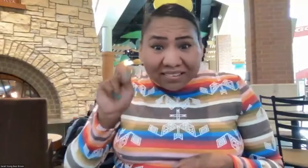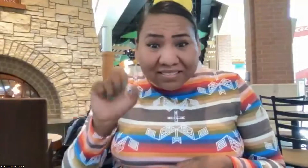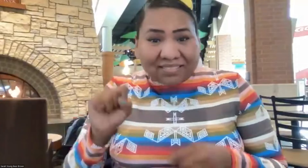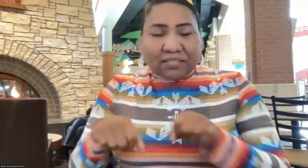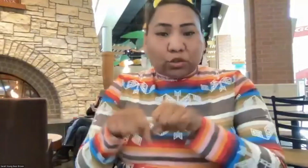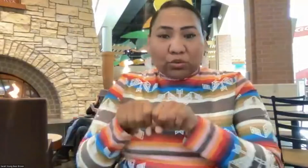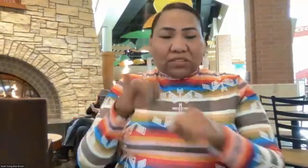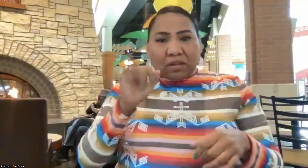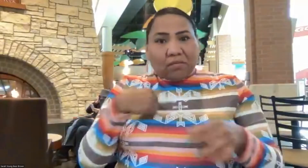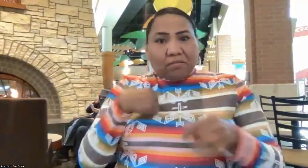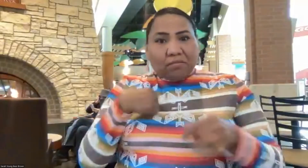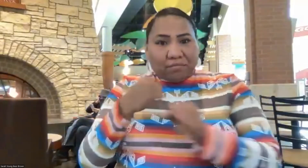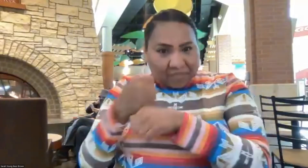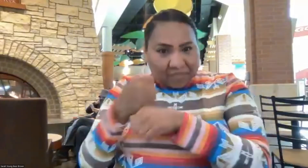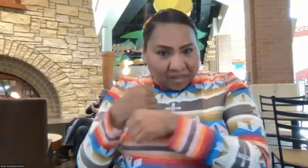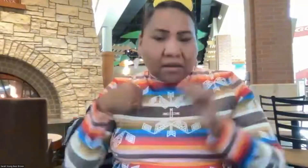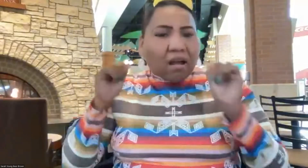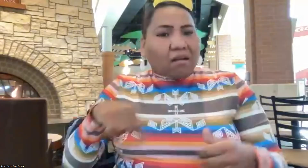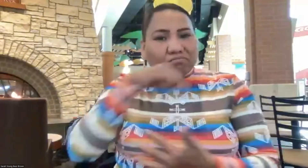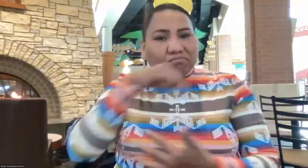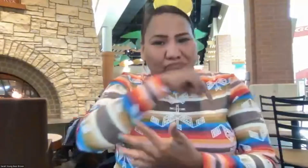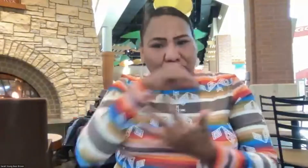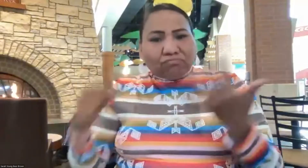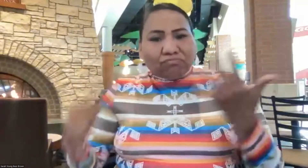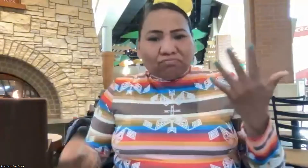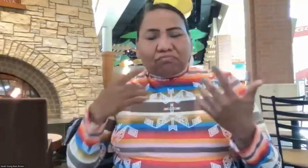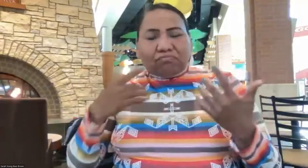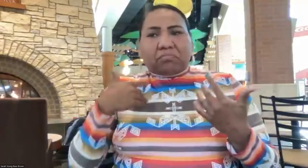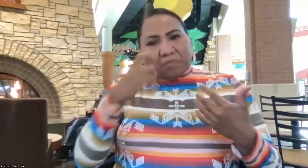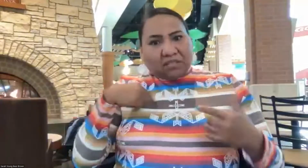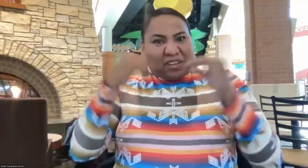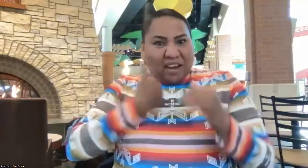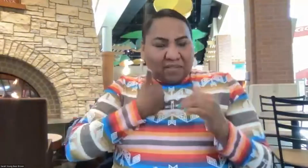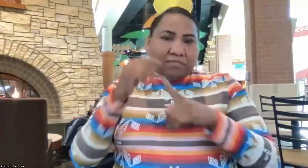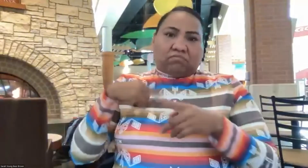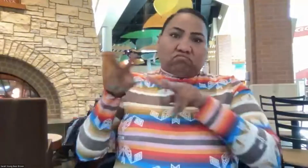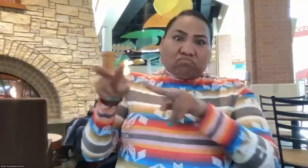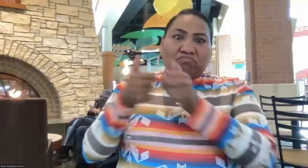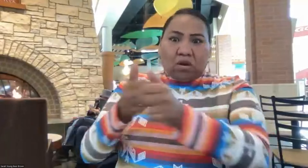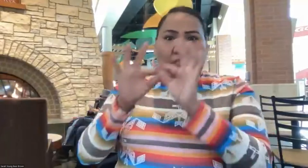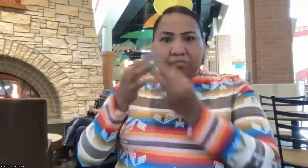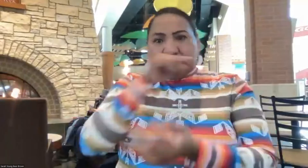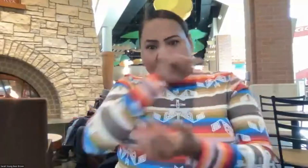I also make, so all of this regalia I make for our different customs and our